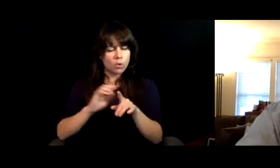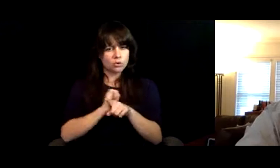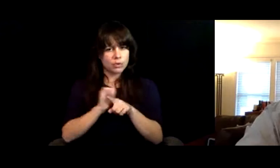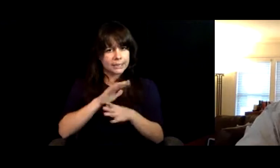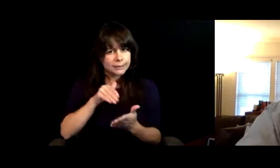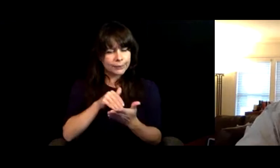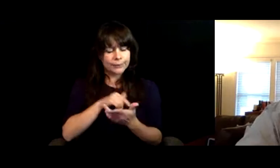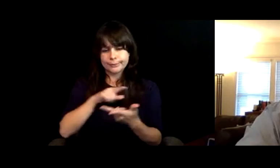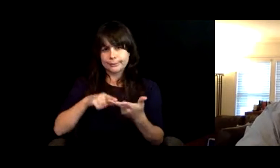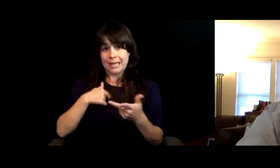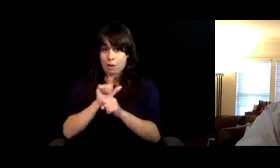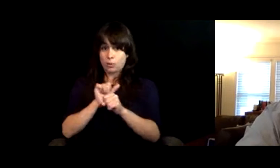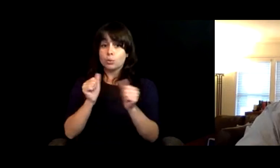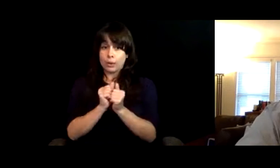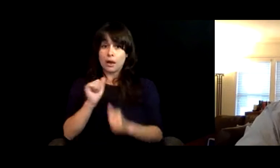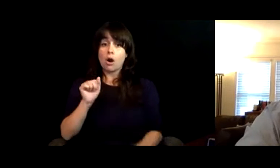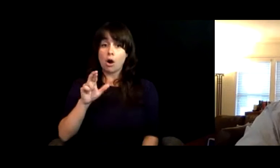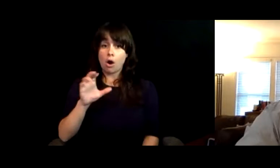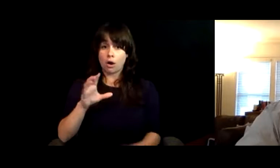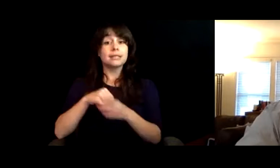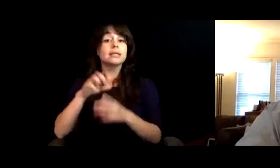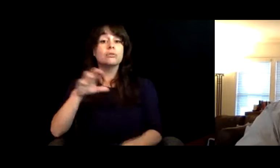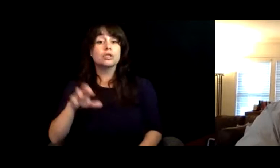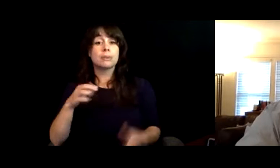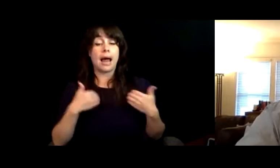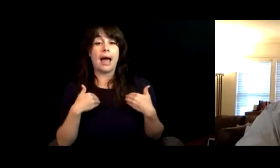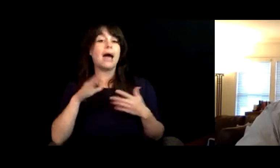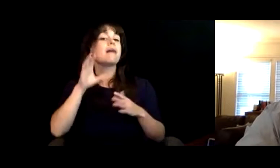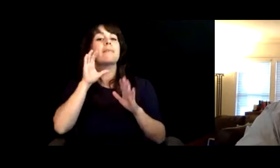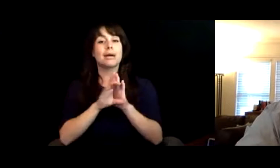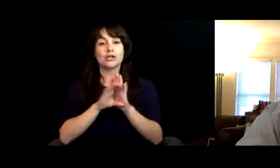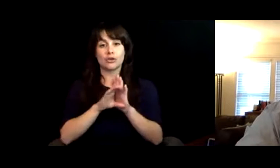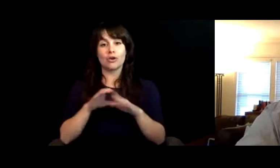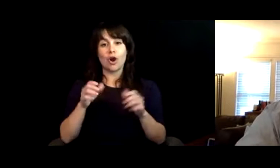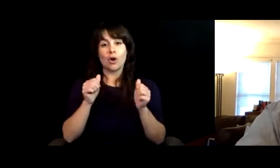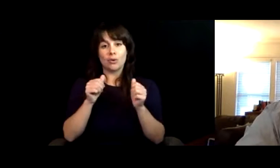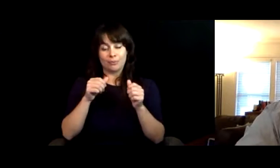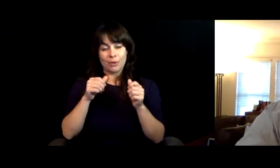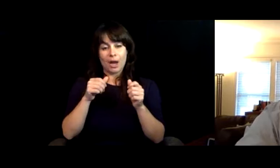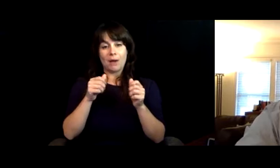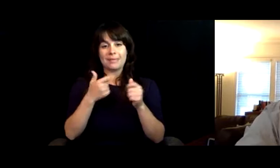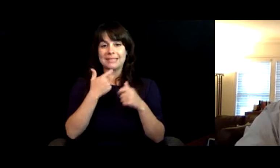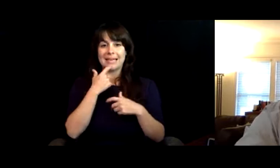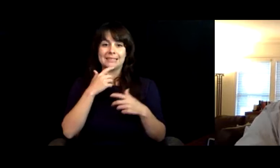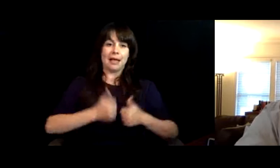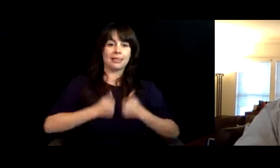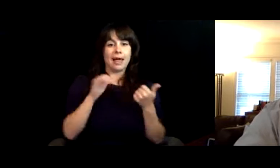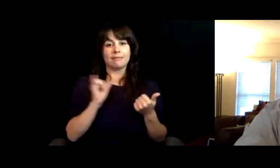got a picture in my office in Richmond of a life like yours with one of our good Virginia